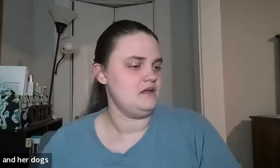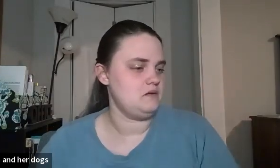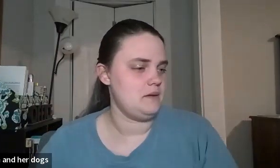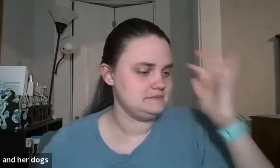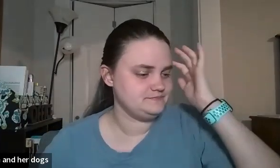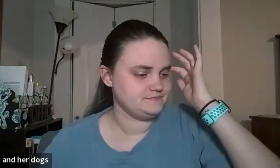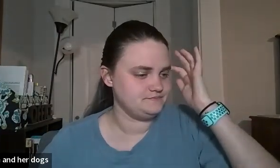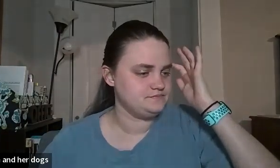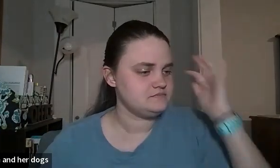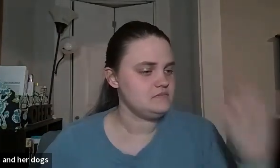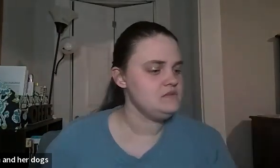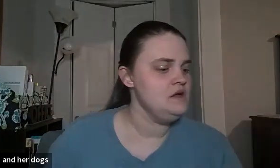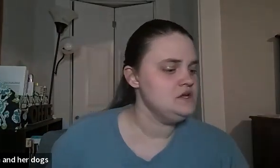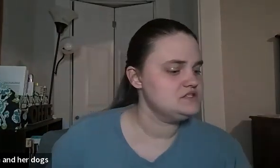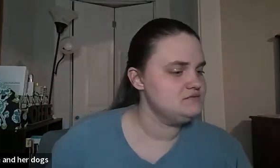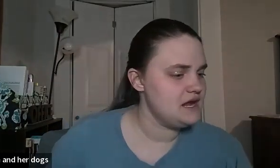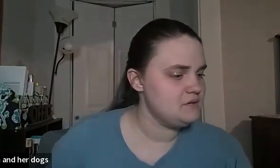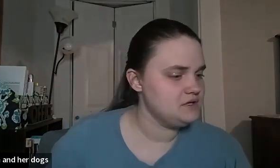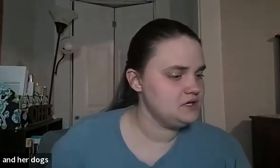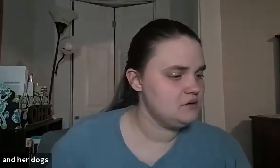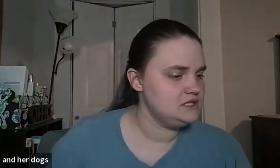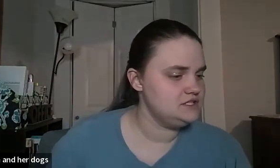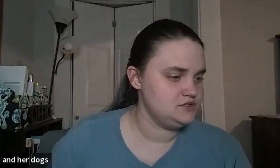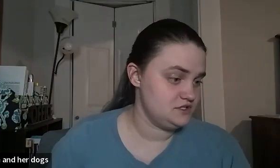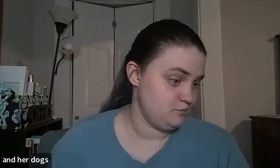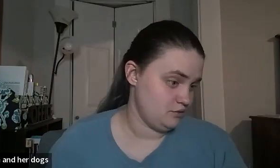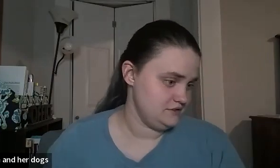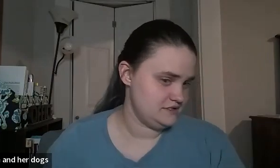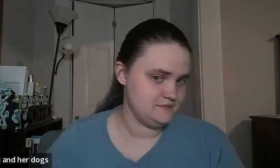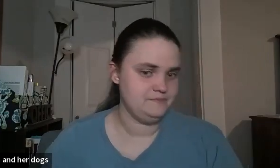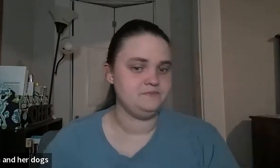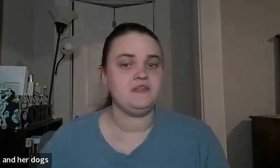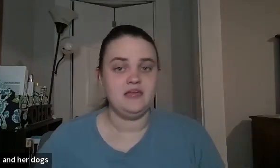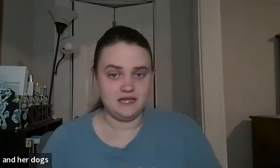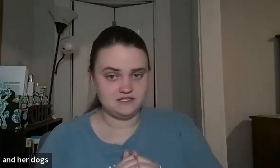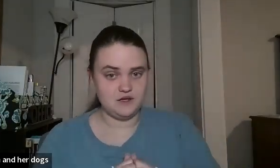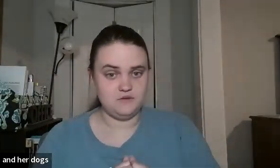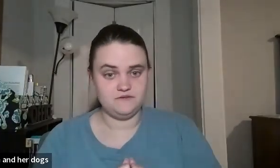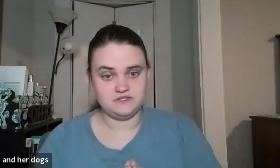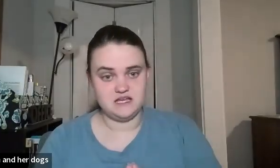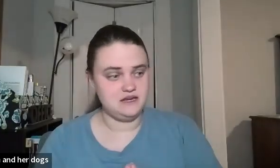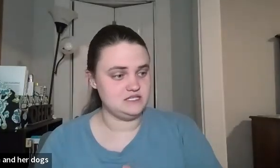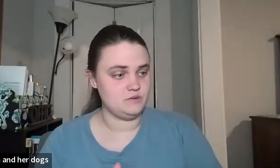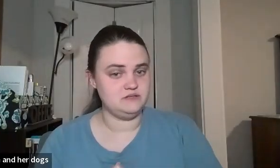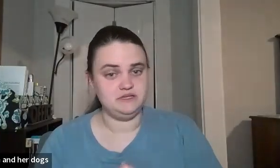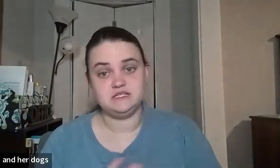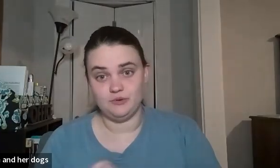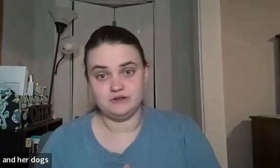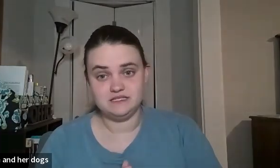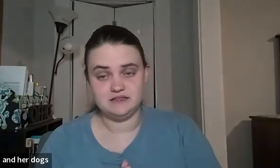Okay. So now we're going to go on to sports. And so the first sign is going to be sports